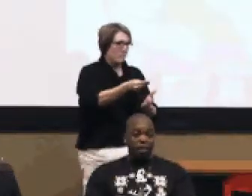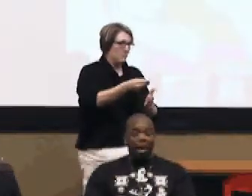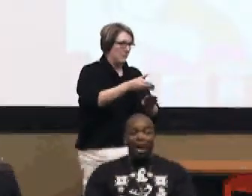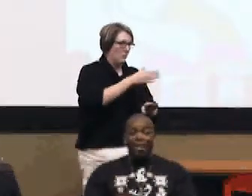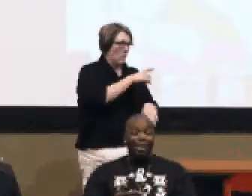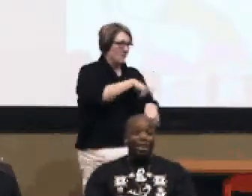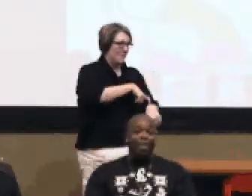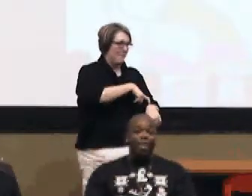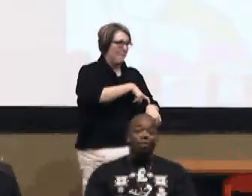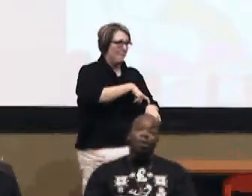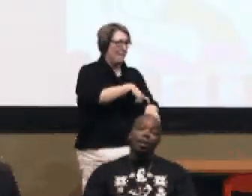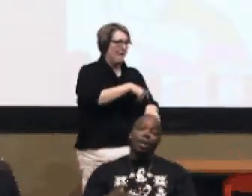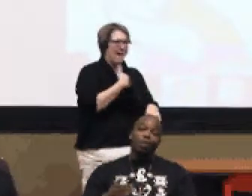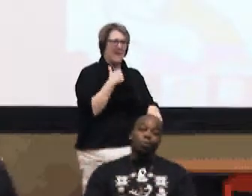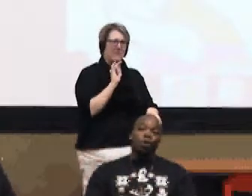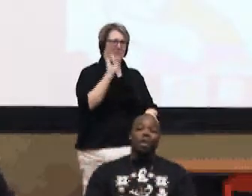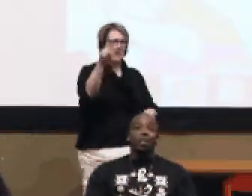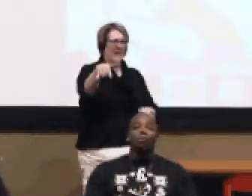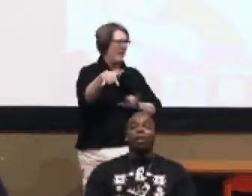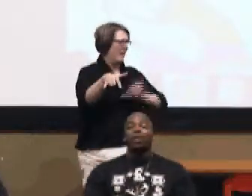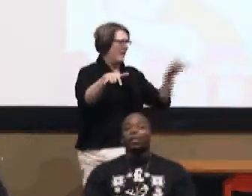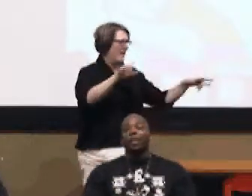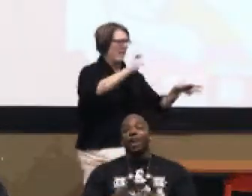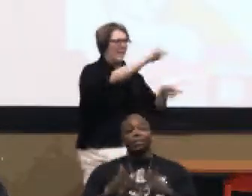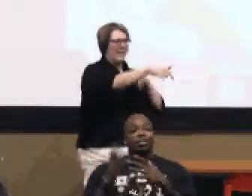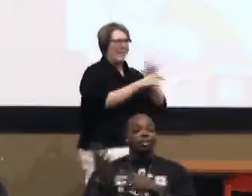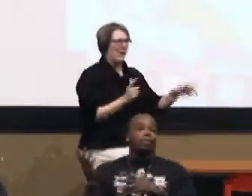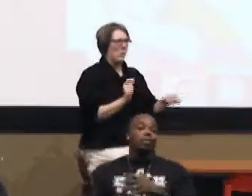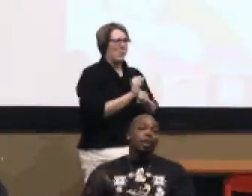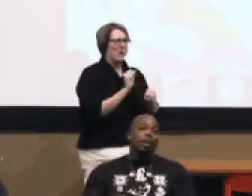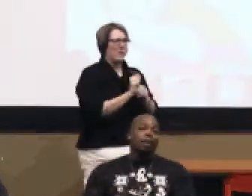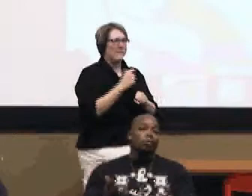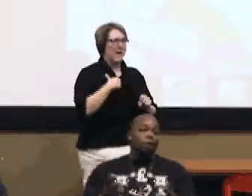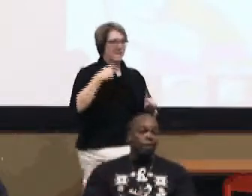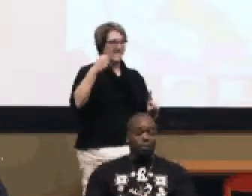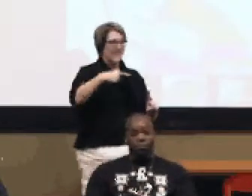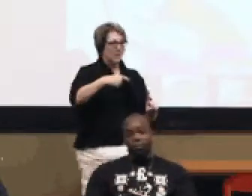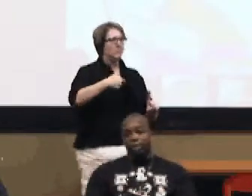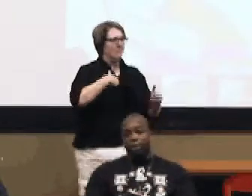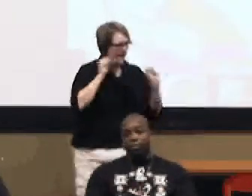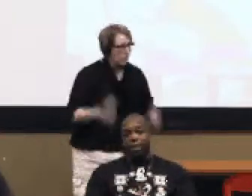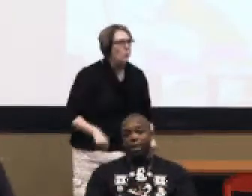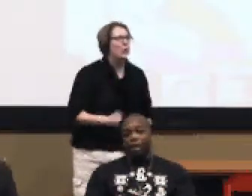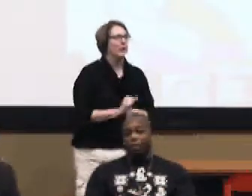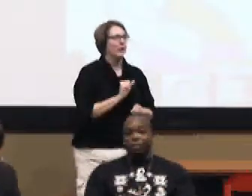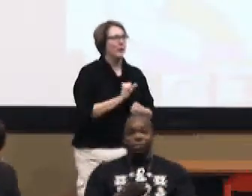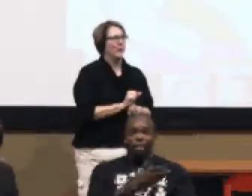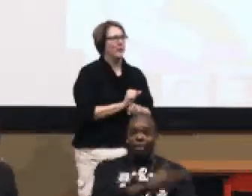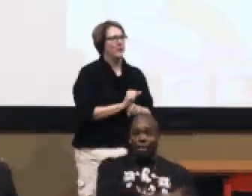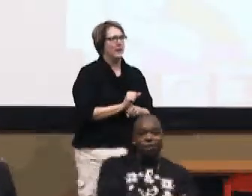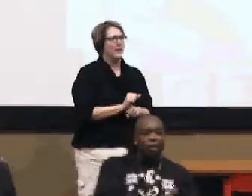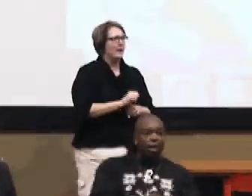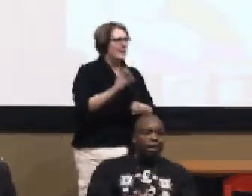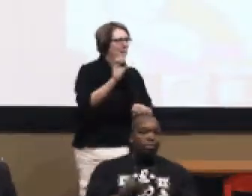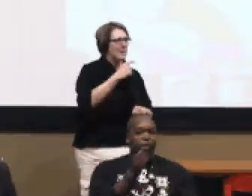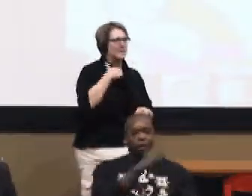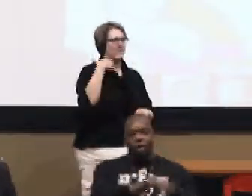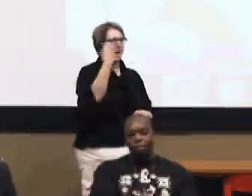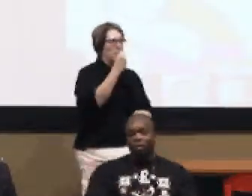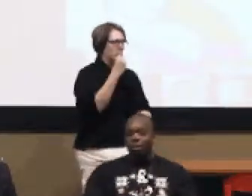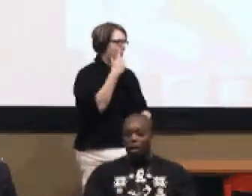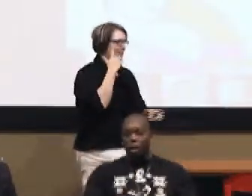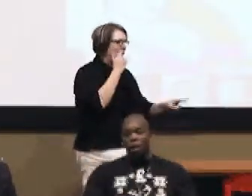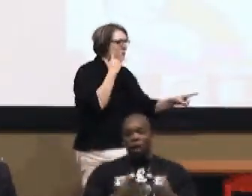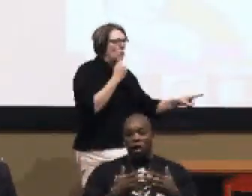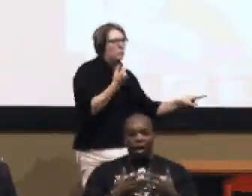advance, I can get anywhere, I can work anywhere. If I have a signal, I'm working. I was, like I said, I was out in California a